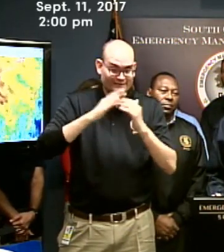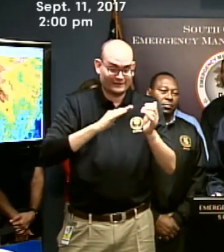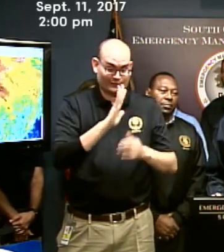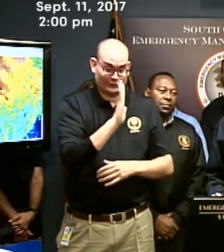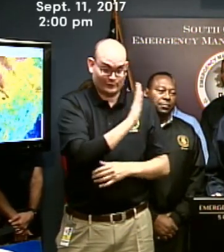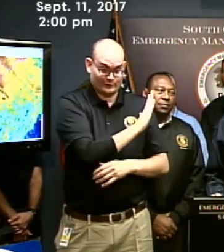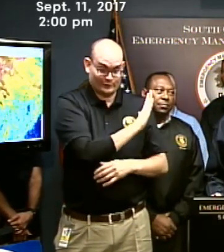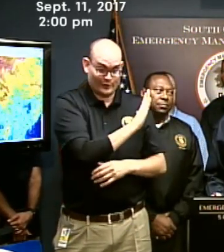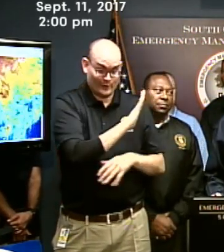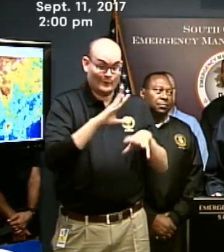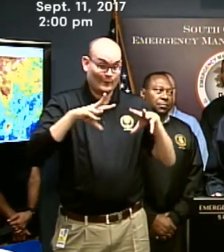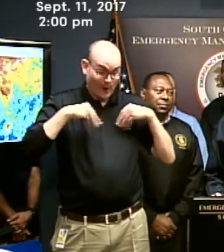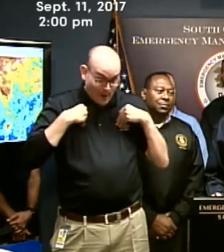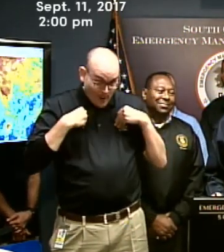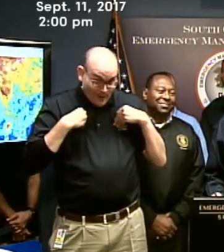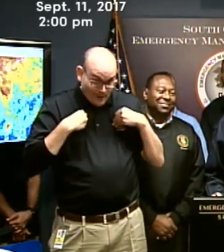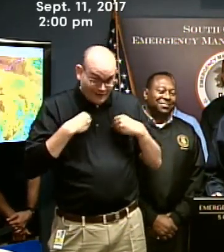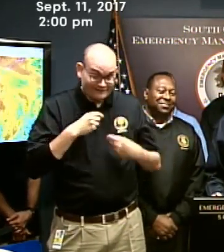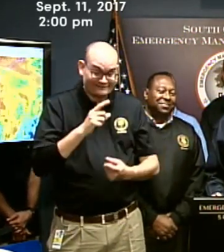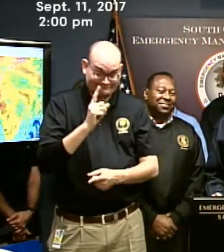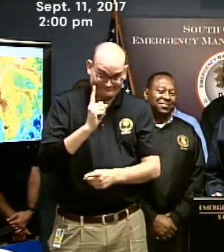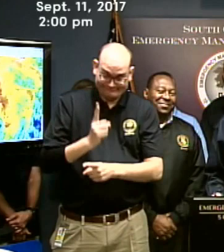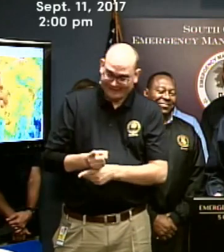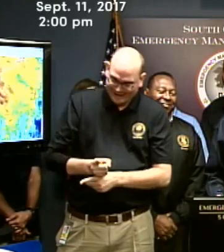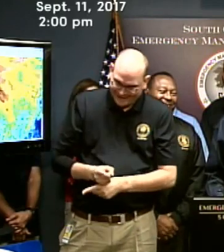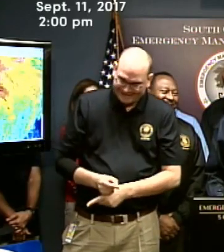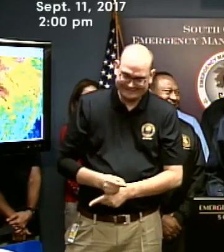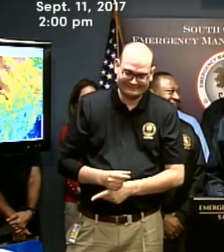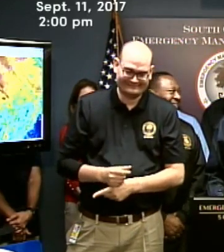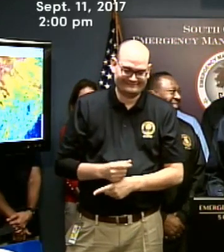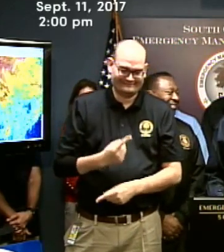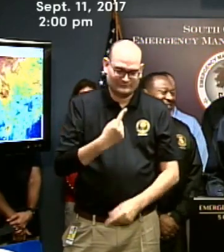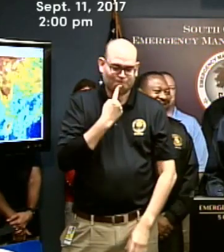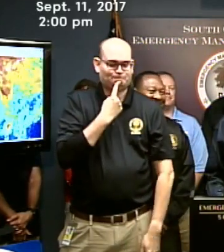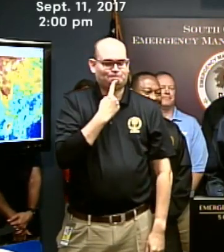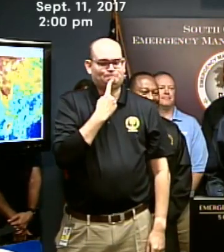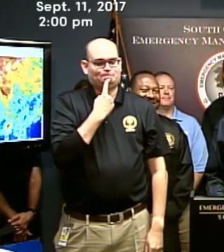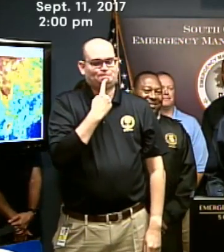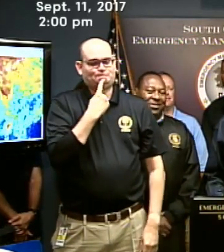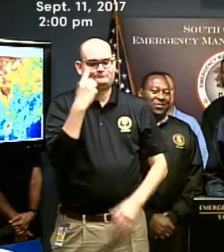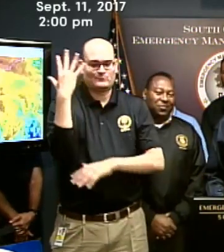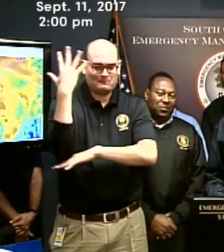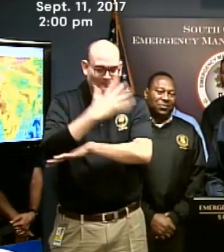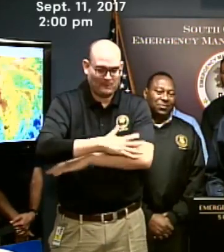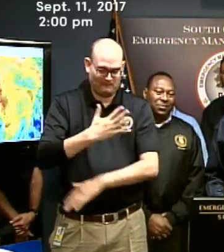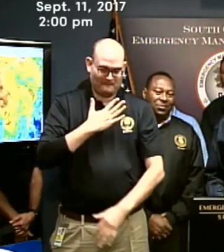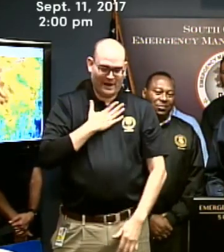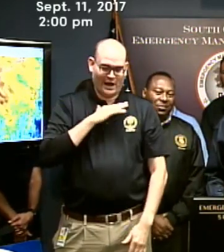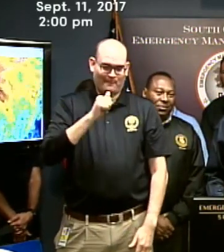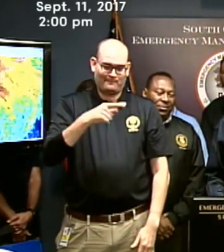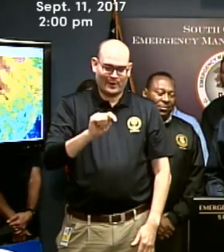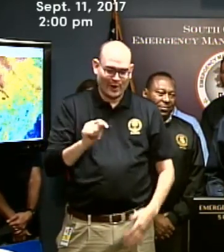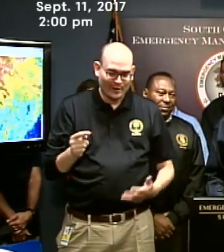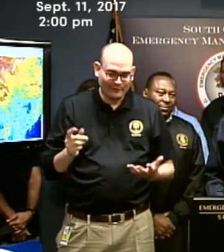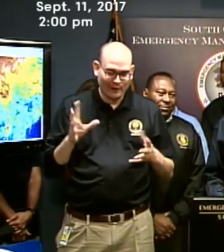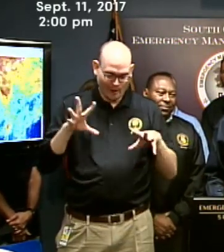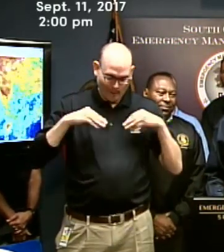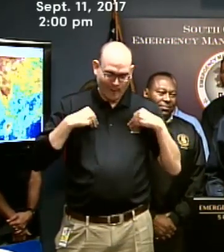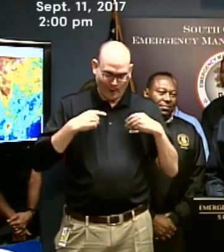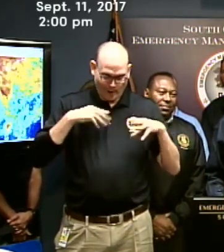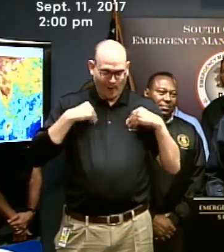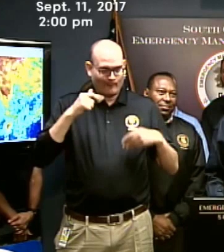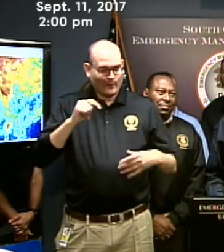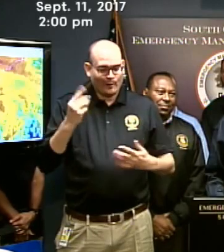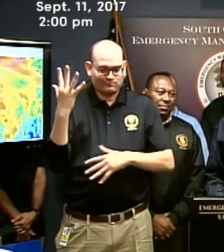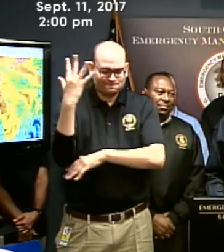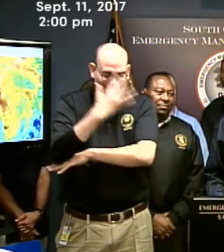In Columbia. I discovered it too, about the same time you did. You know, obviously that shows the governor is not immune